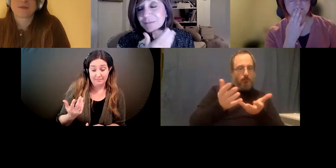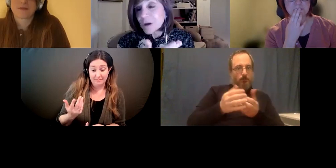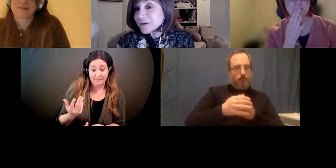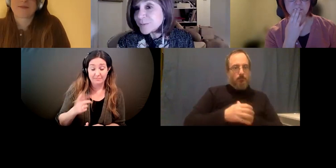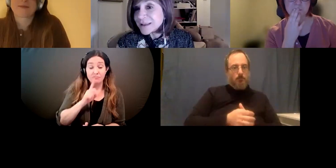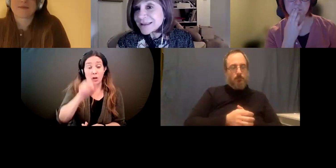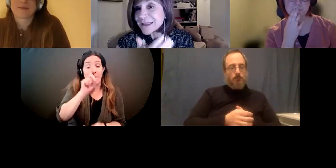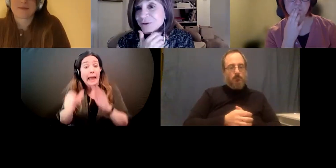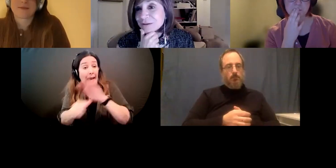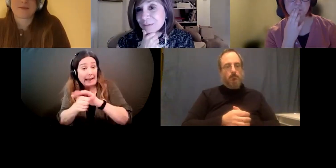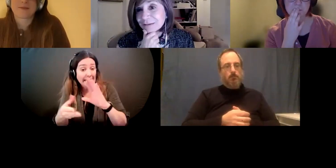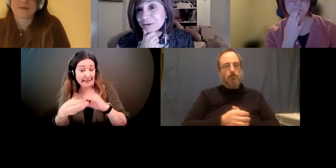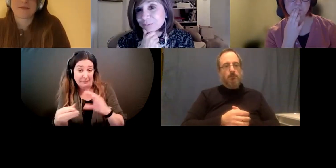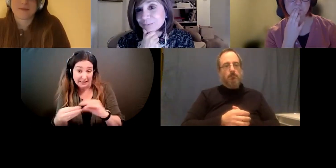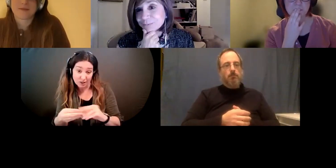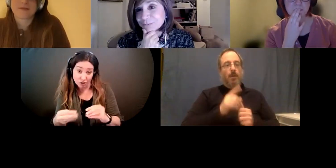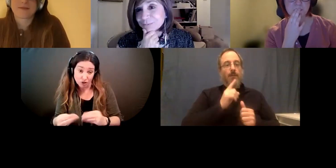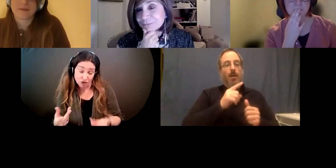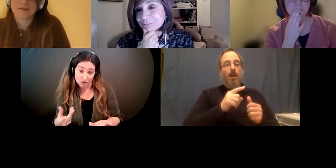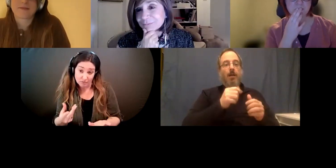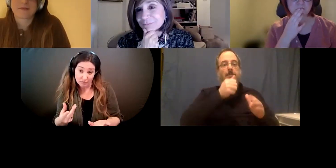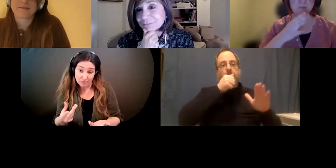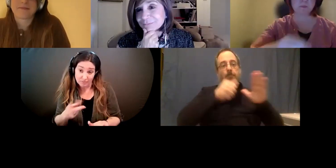and ultimately a dangerous message.